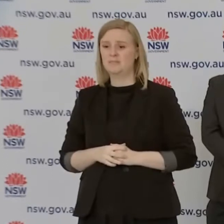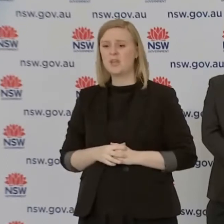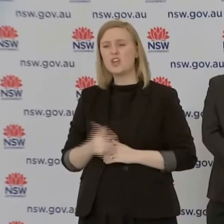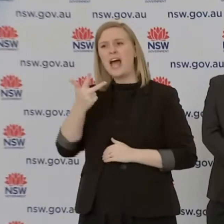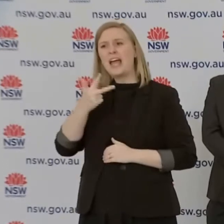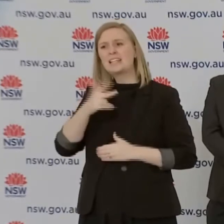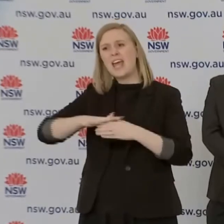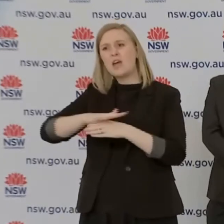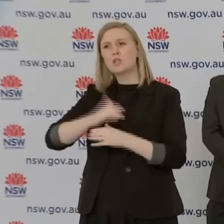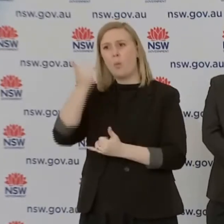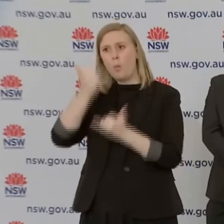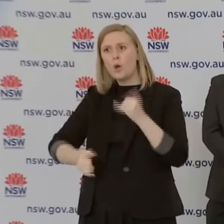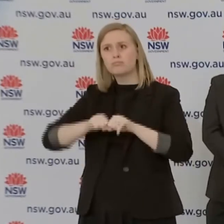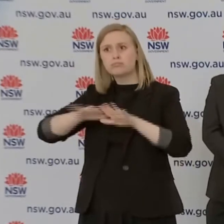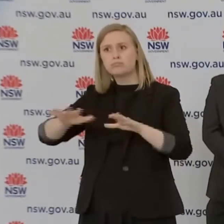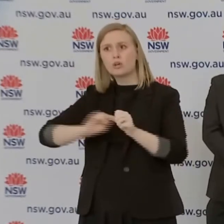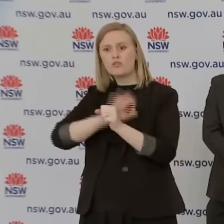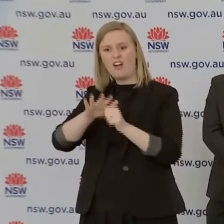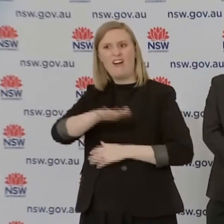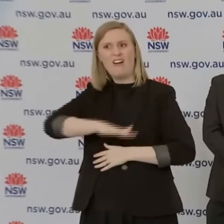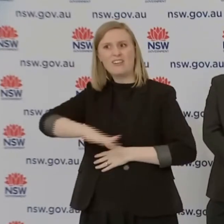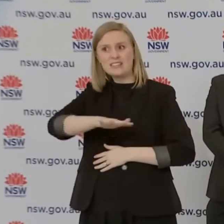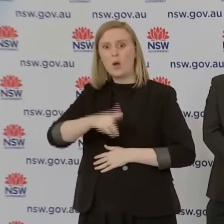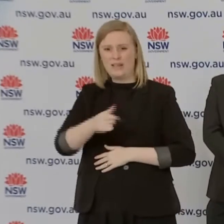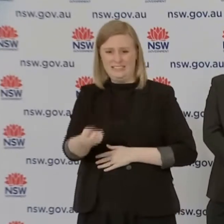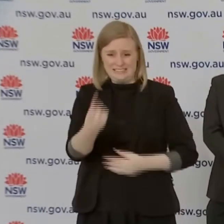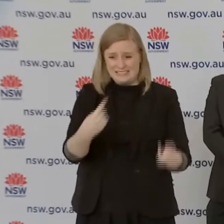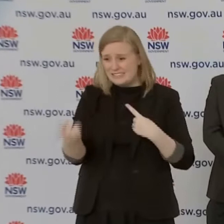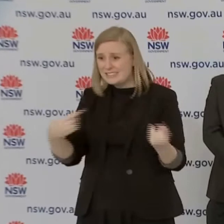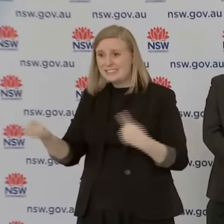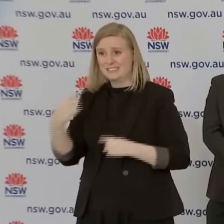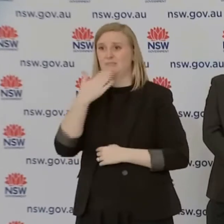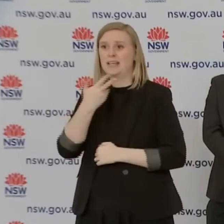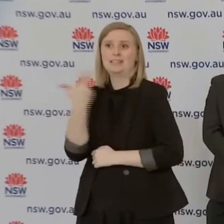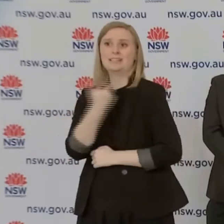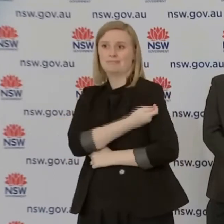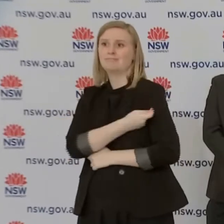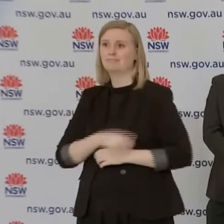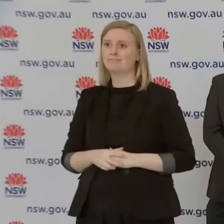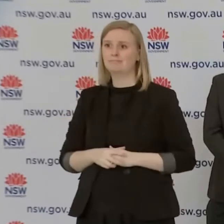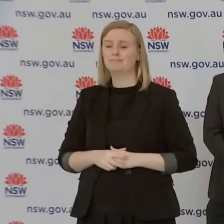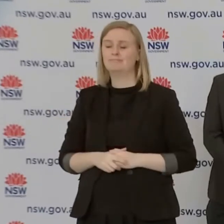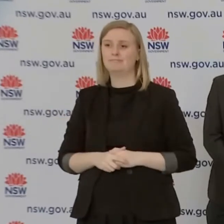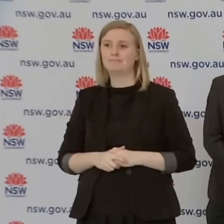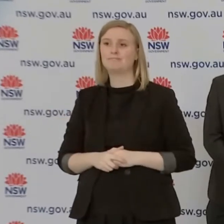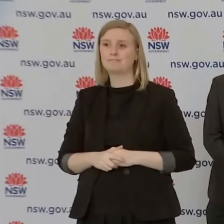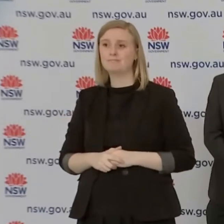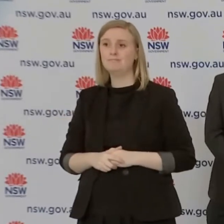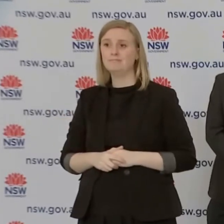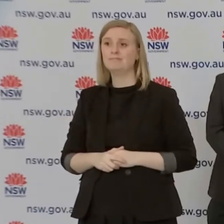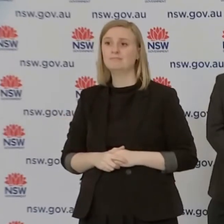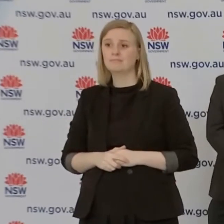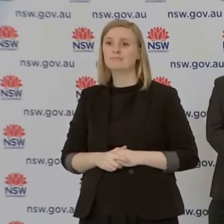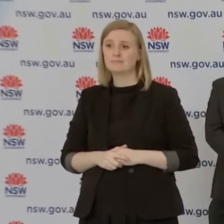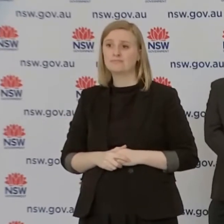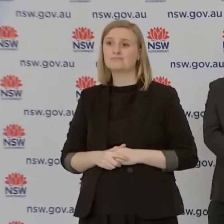areas to make sure people come forward and get vaccinated. And the vaccine not only protects, again, in protecting your life and the life